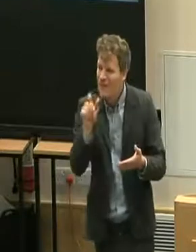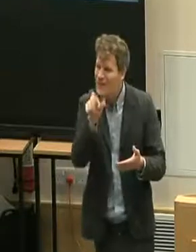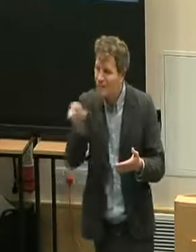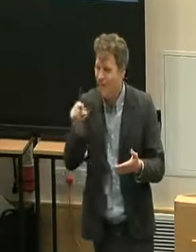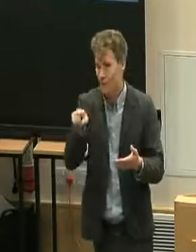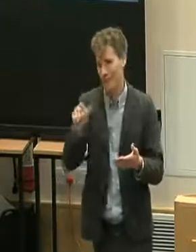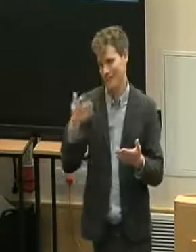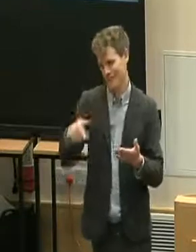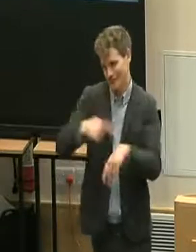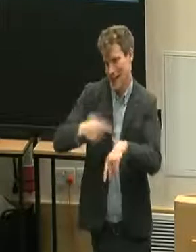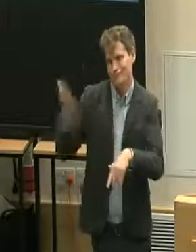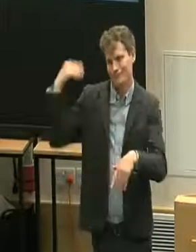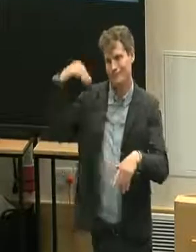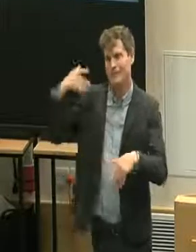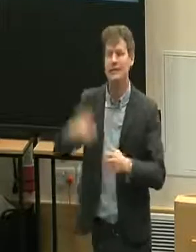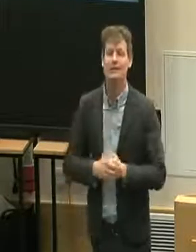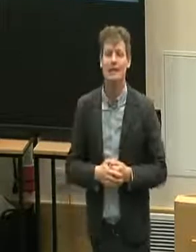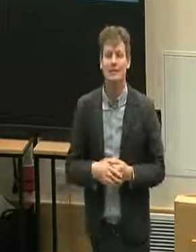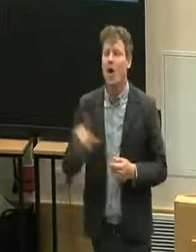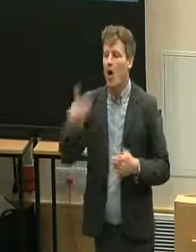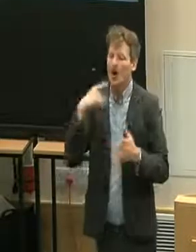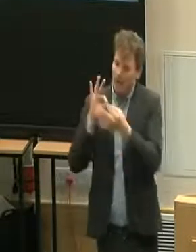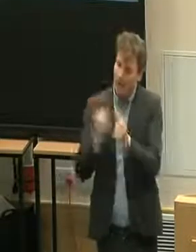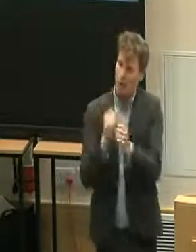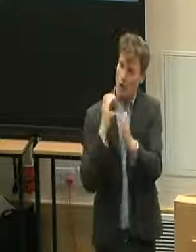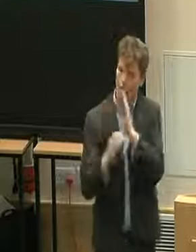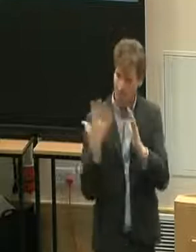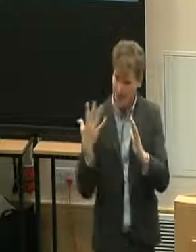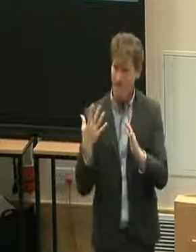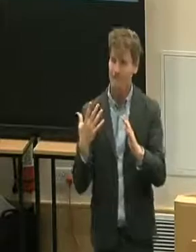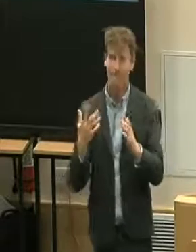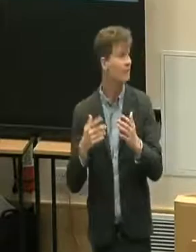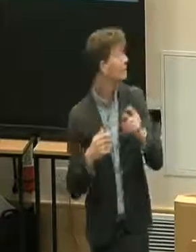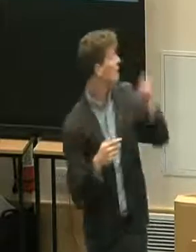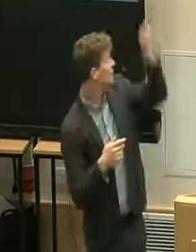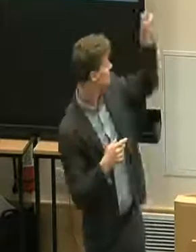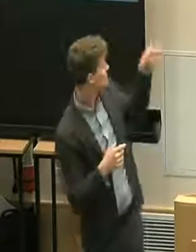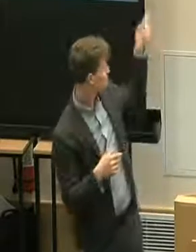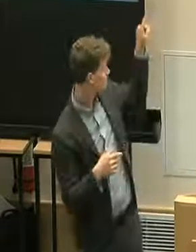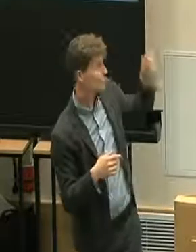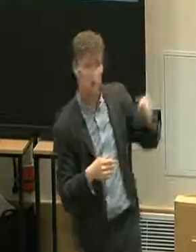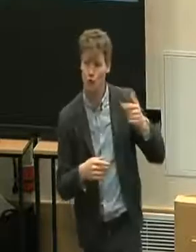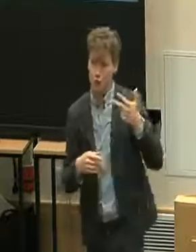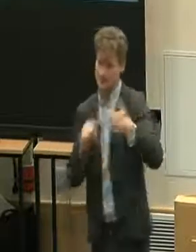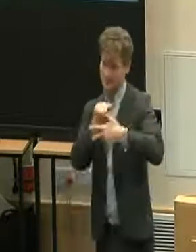Back to Article 5 and these three provisions, because of all the provisions in the convention, these are, if you